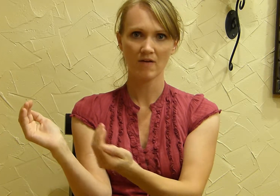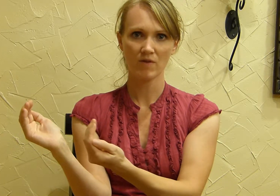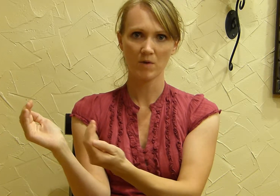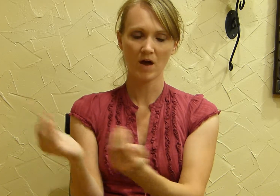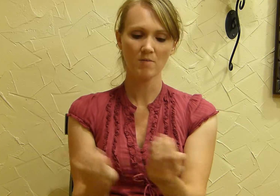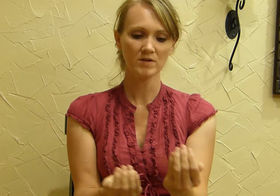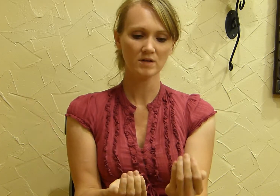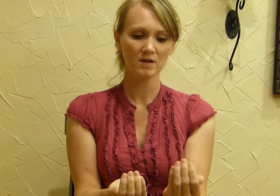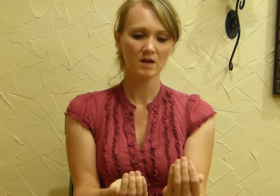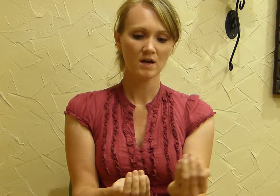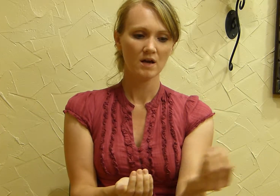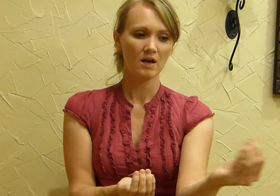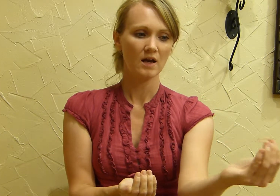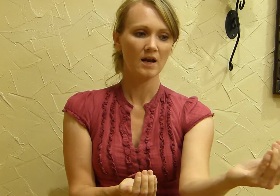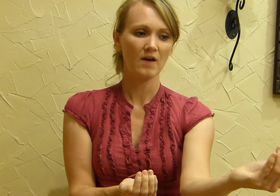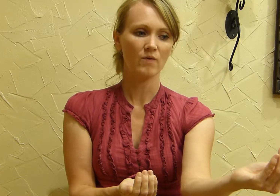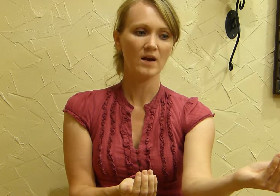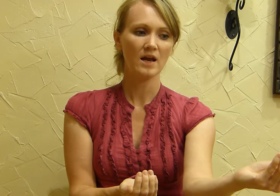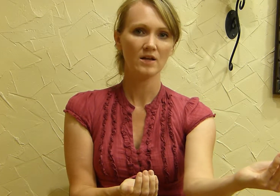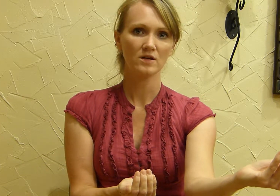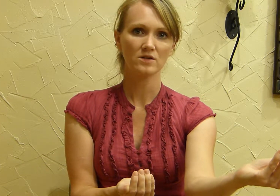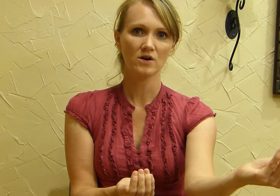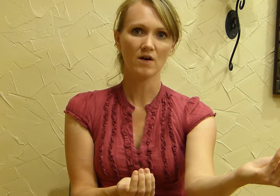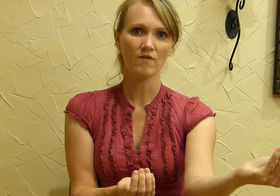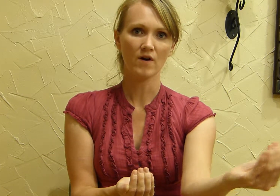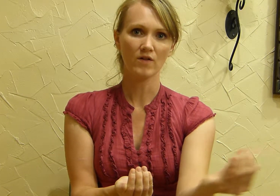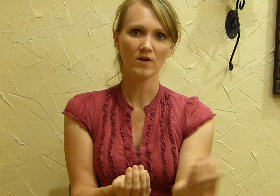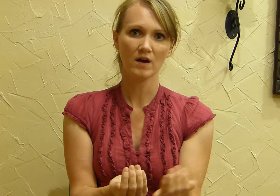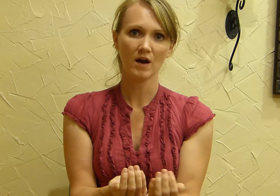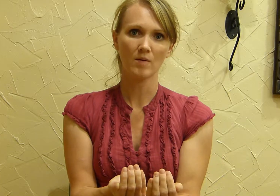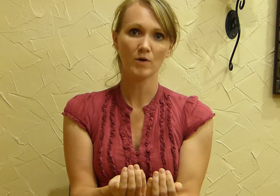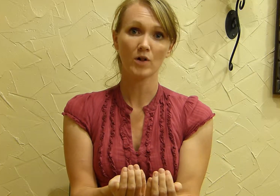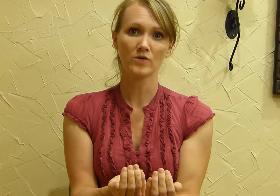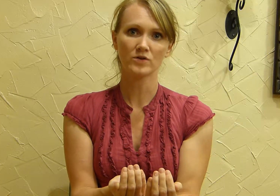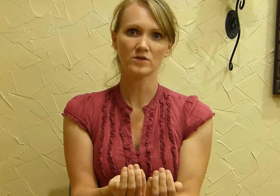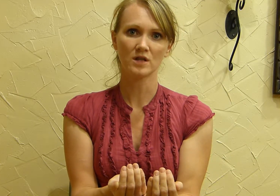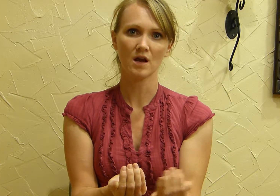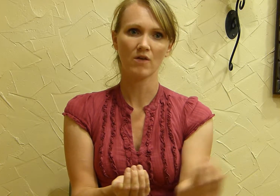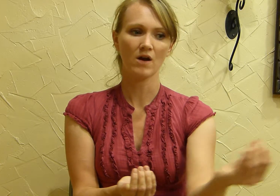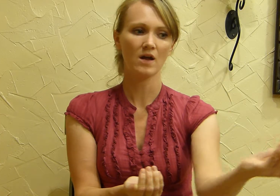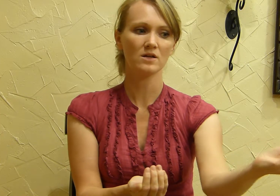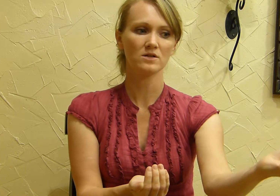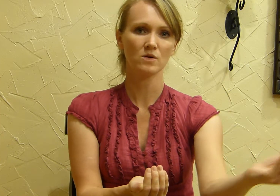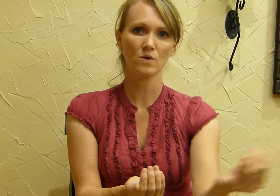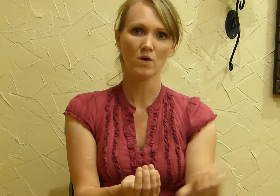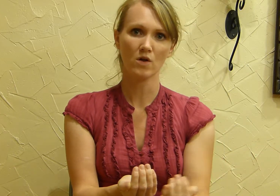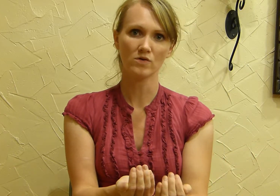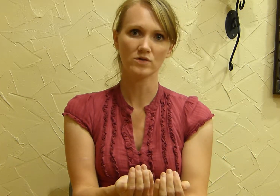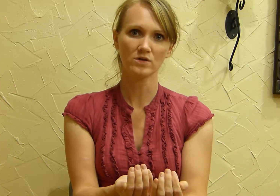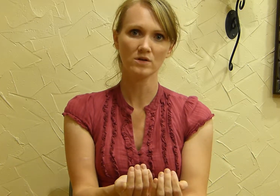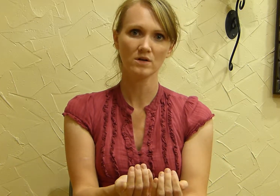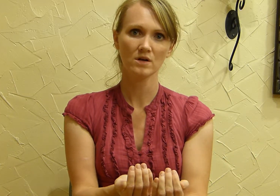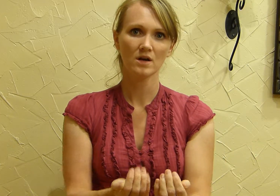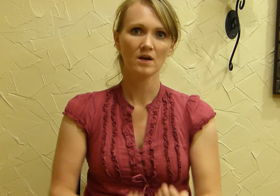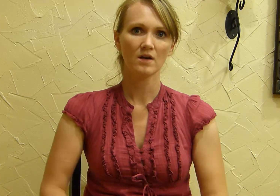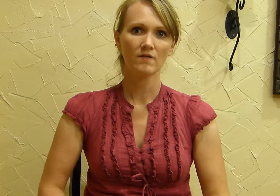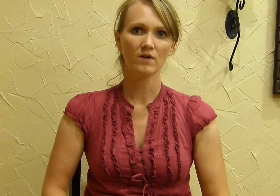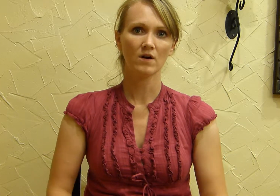them cupped, and have one hand start out farther and come closer to the other hand. So closer. For